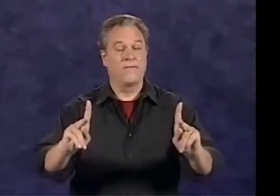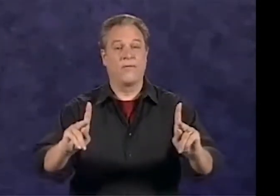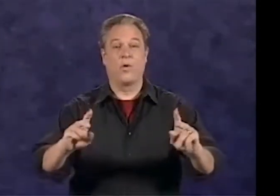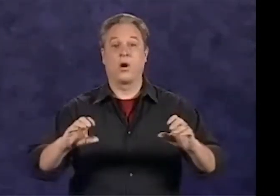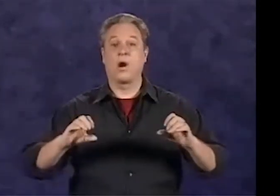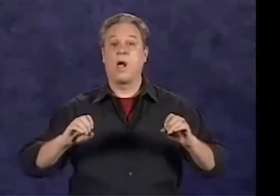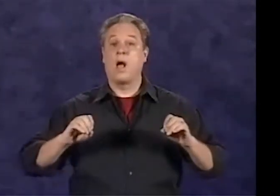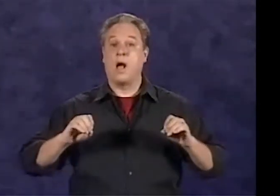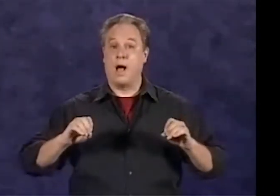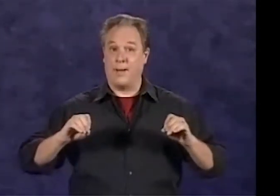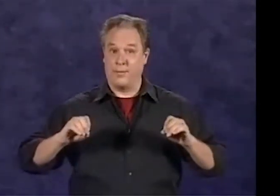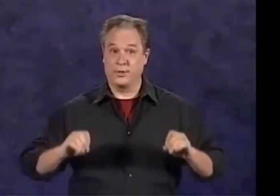opportunity.